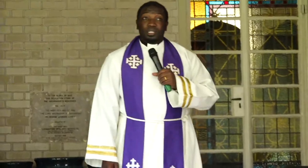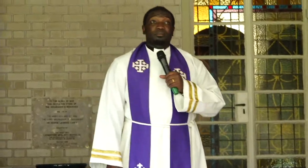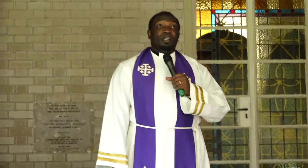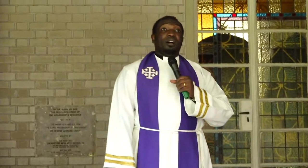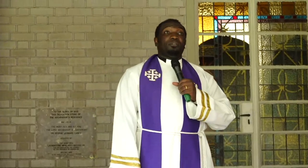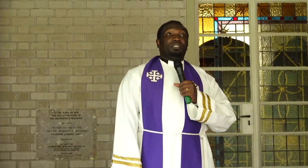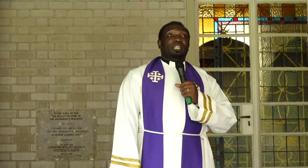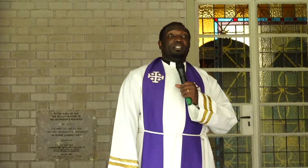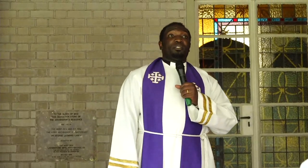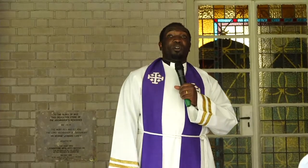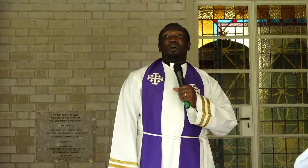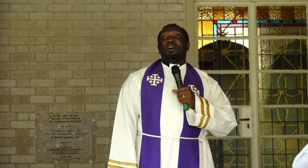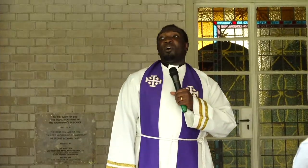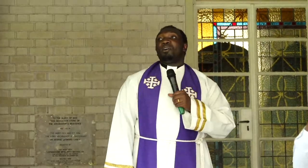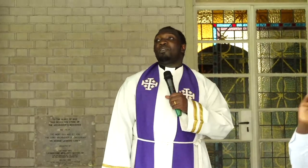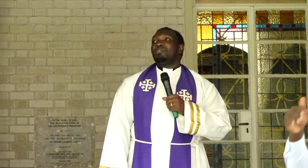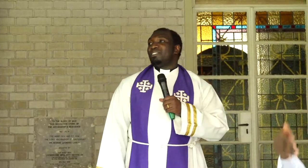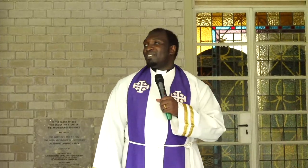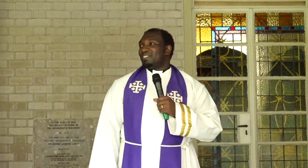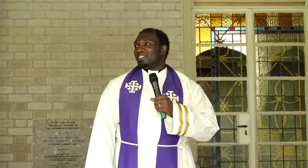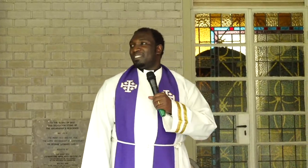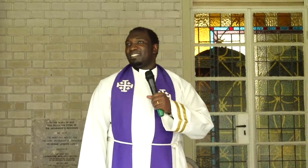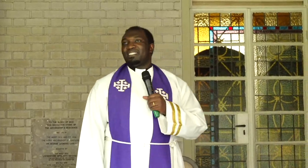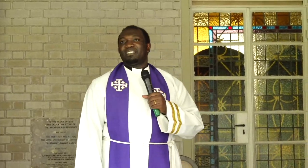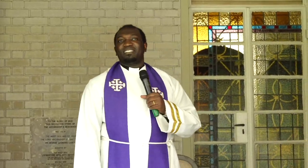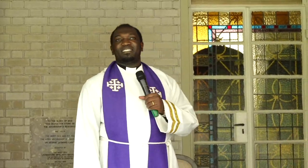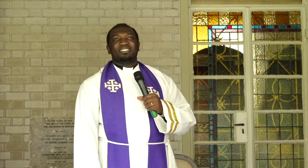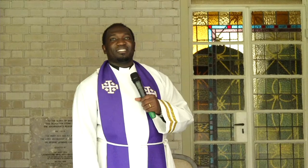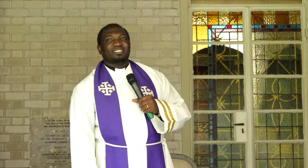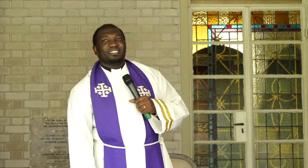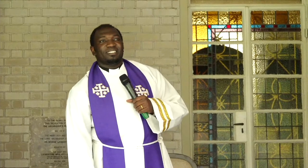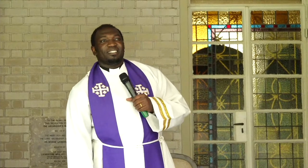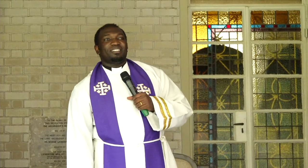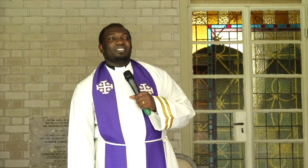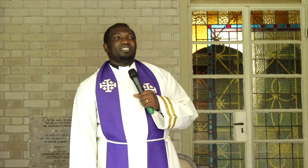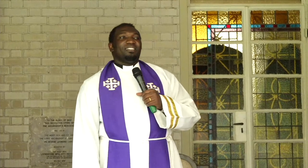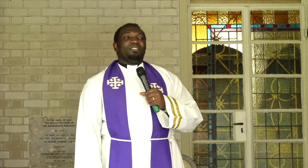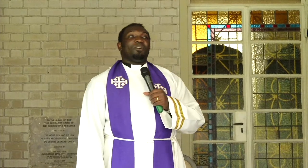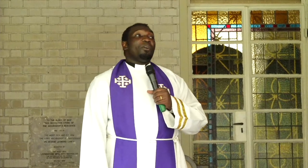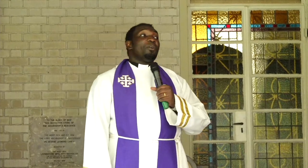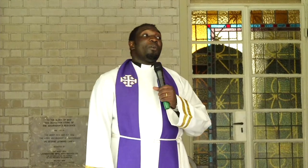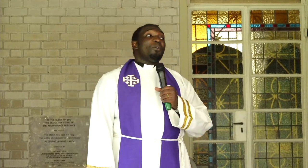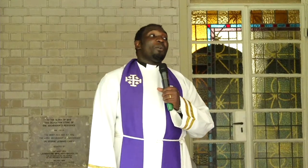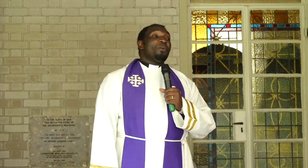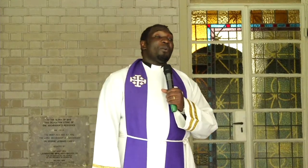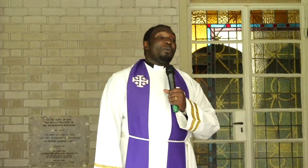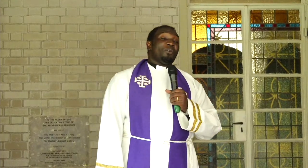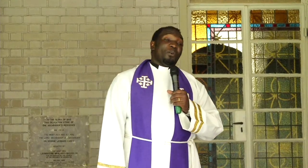From the mountain top, I can take it now.